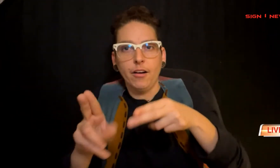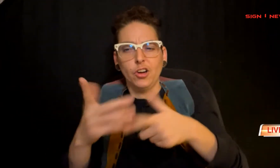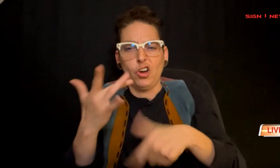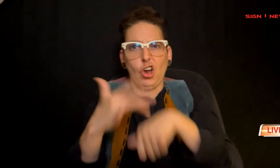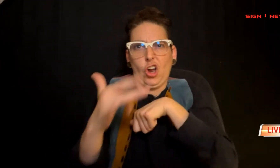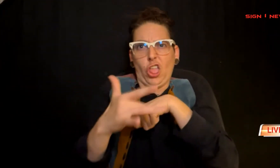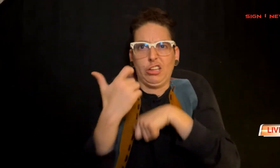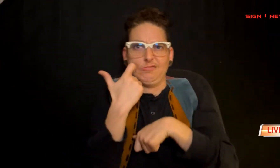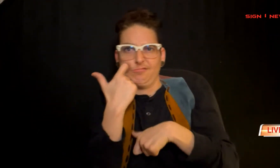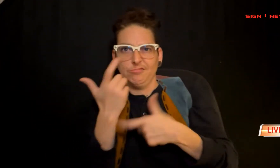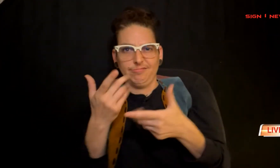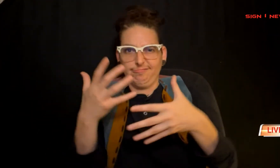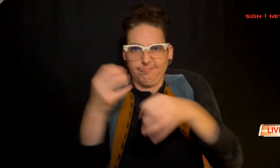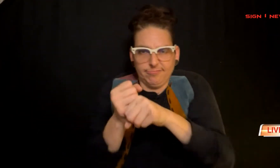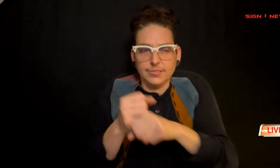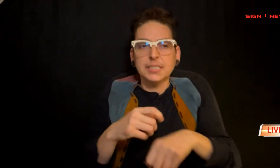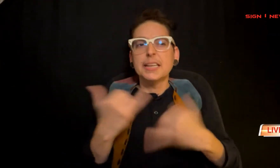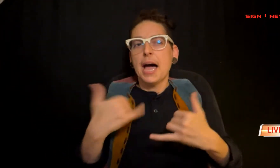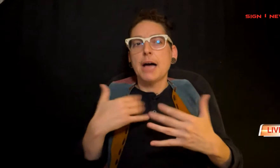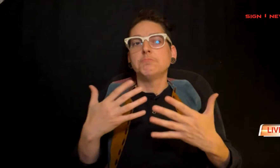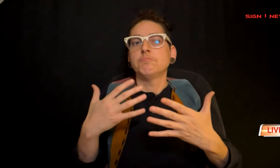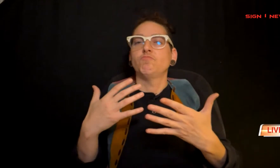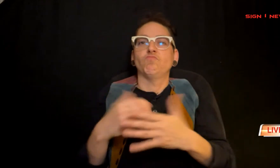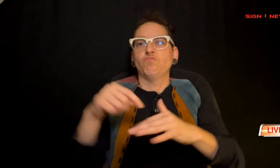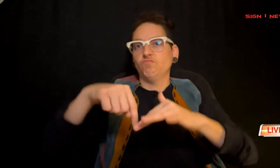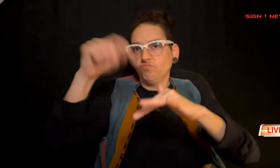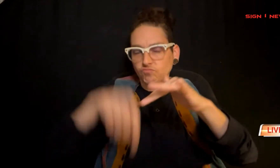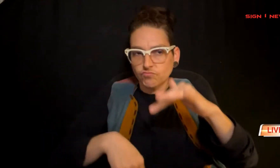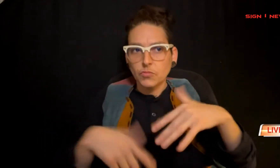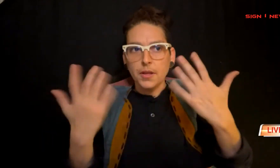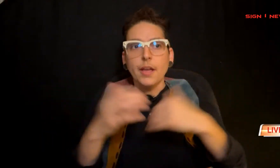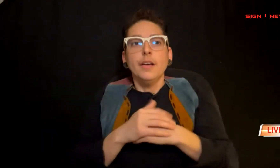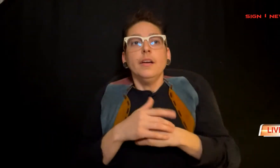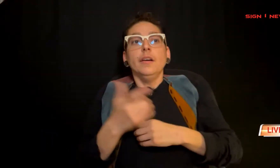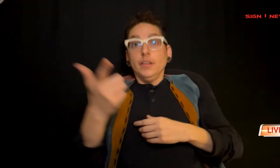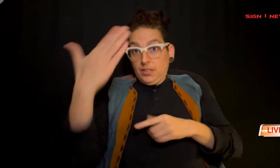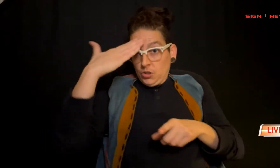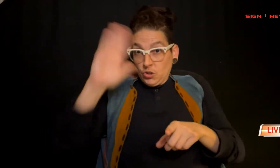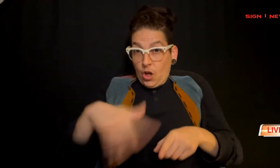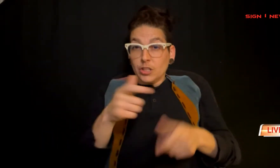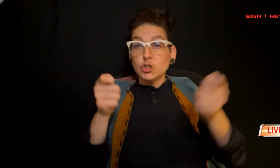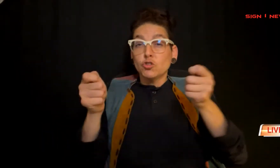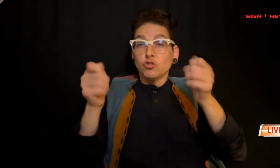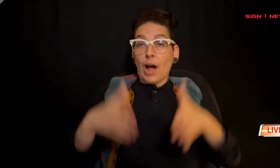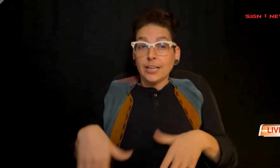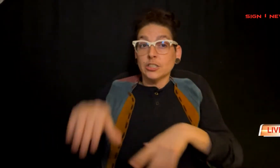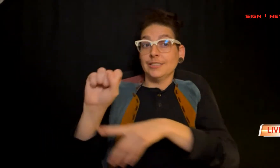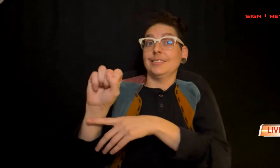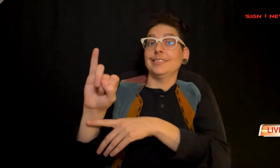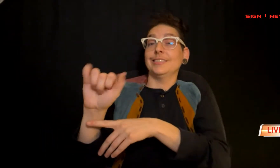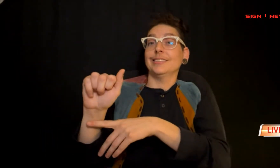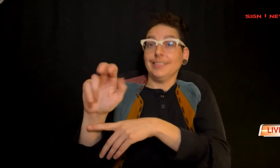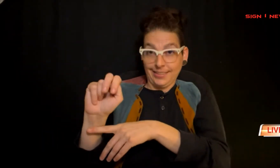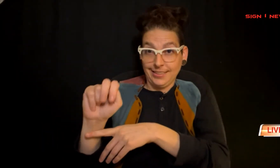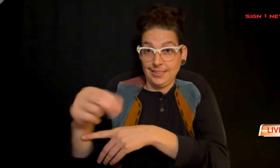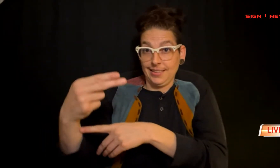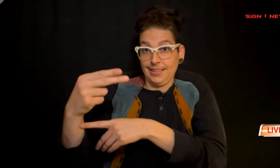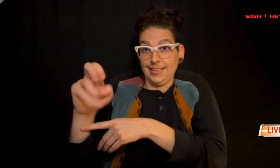I kind of already explained a little bit earlier, but I want to go a little bit deeper now. Did you